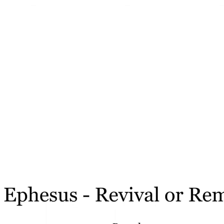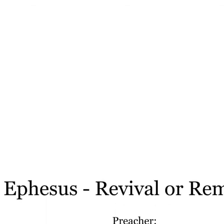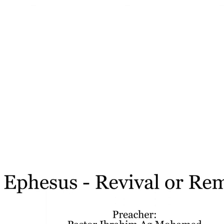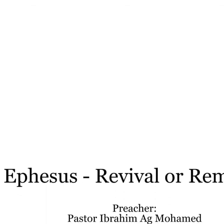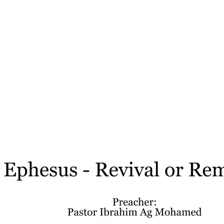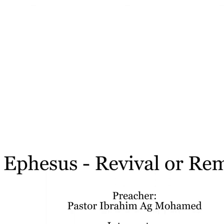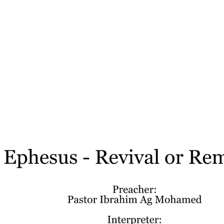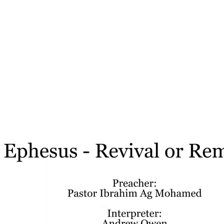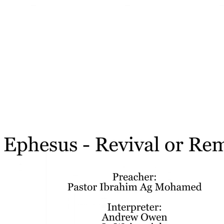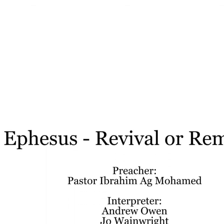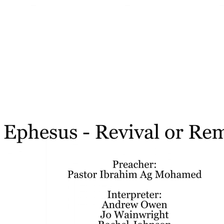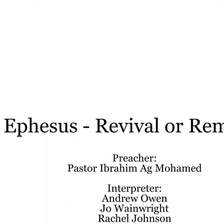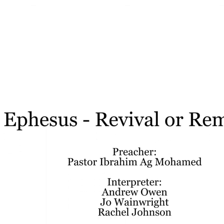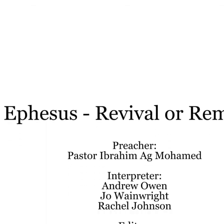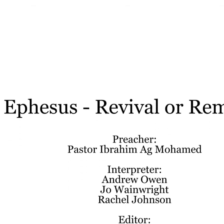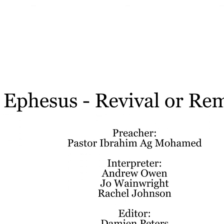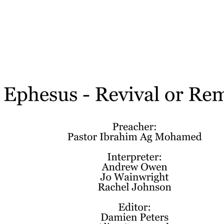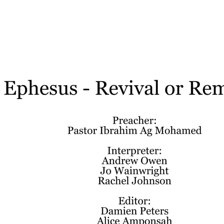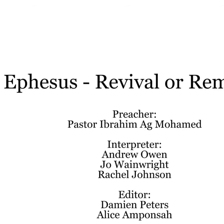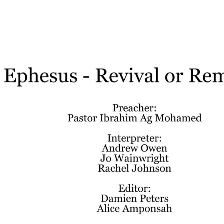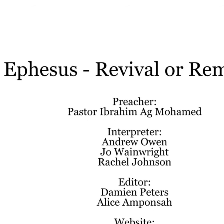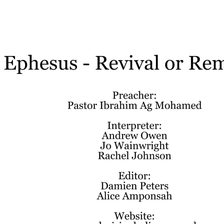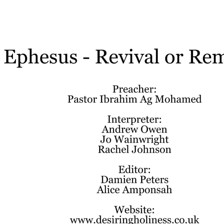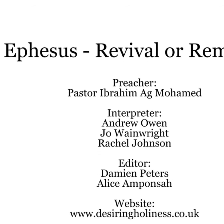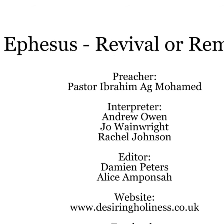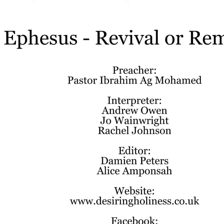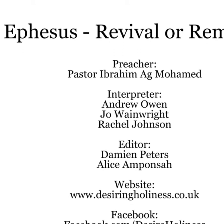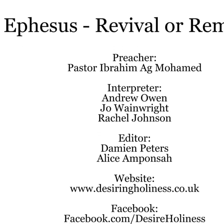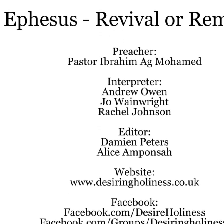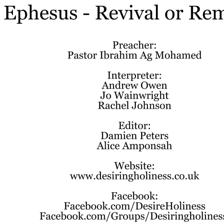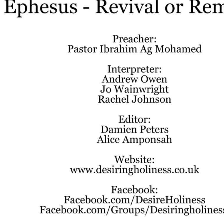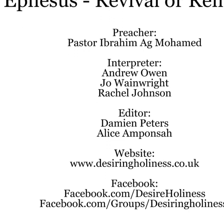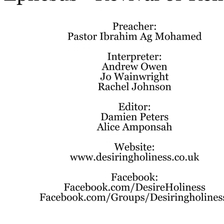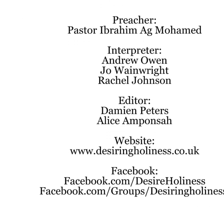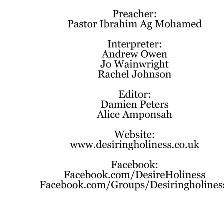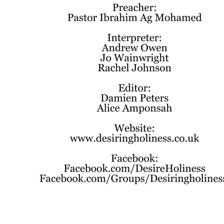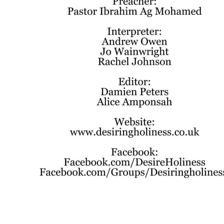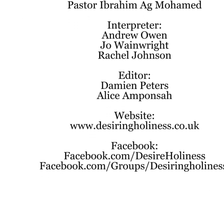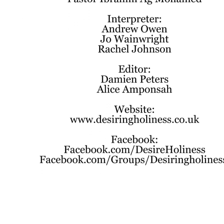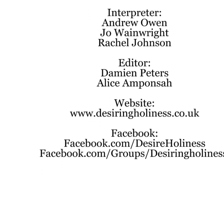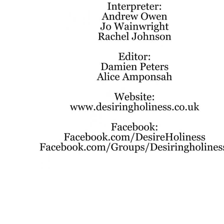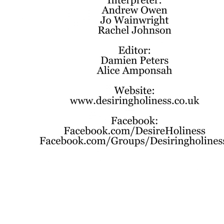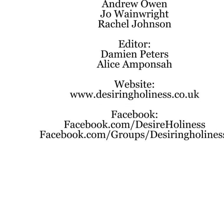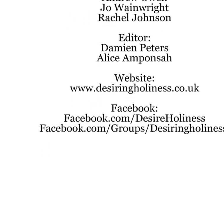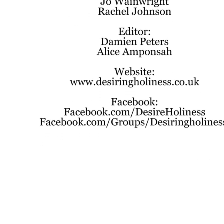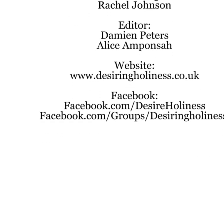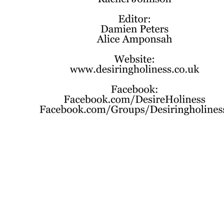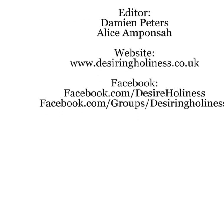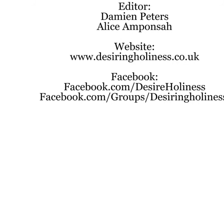477. Zeal is that pure and heavenly flame, the fire of love